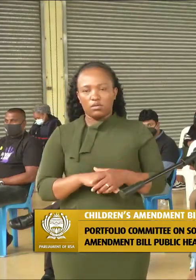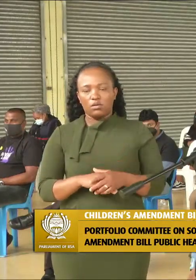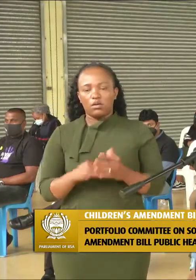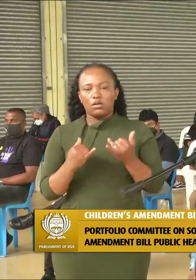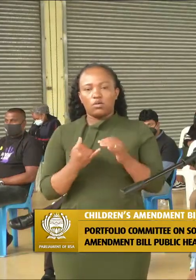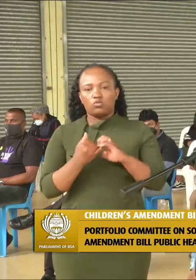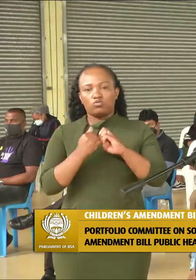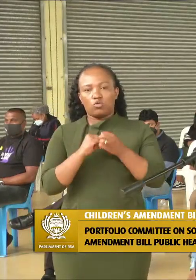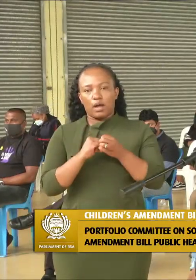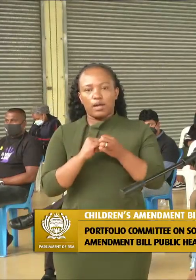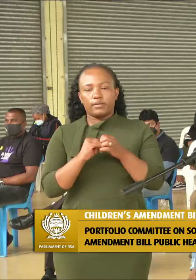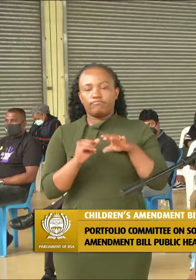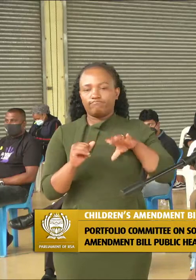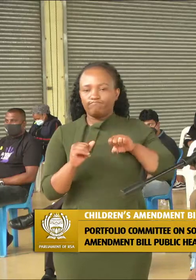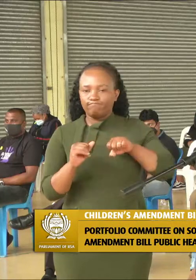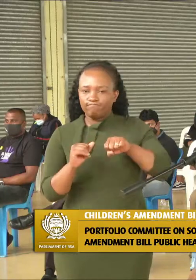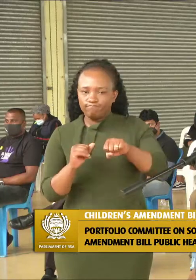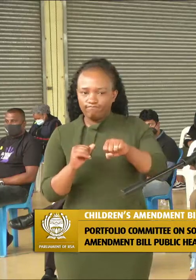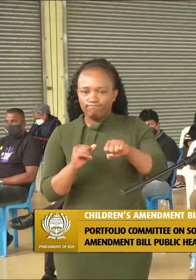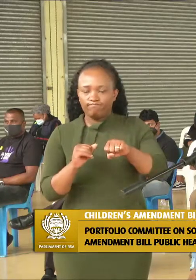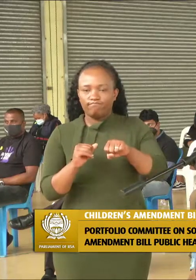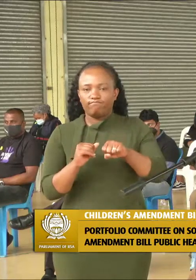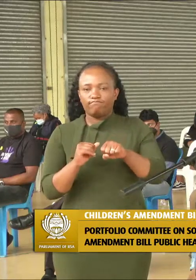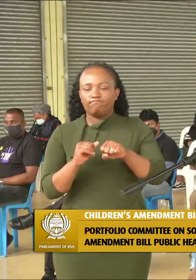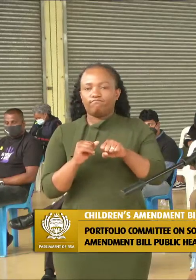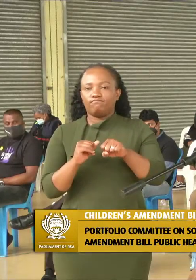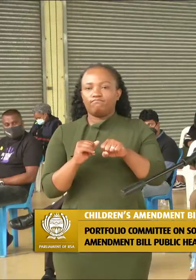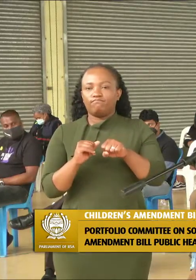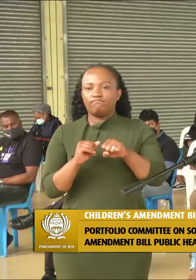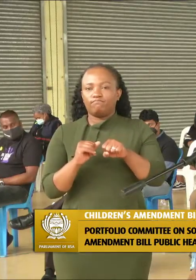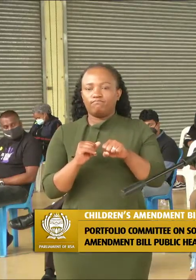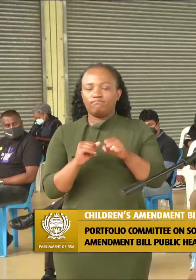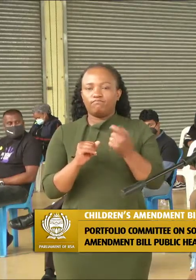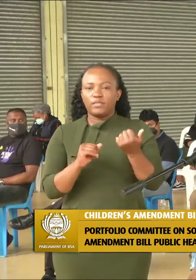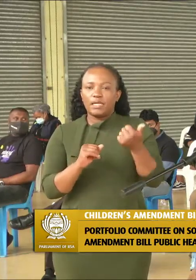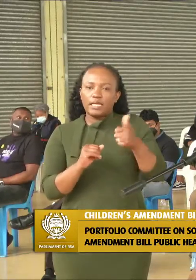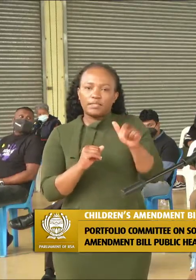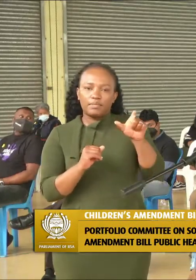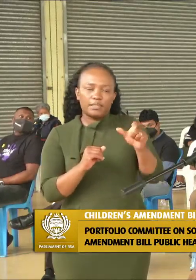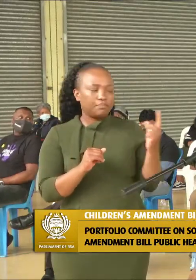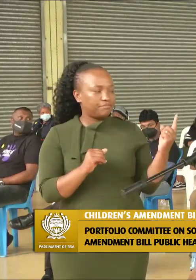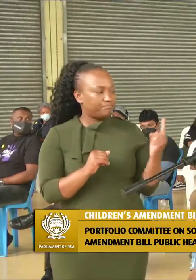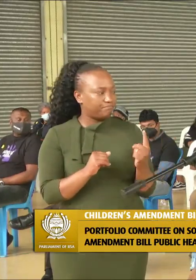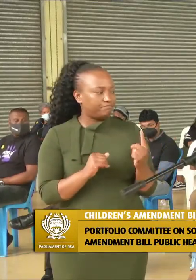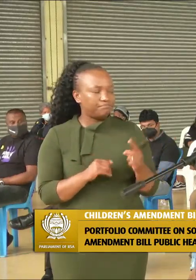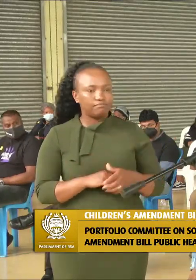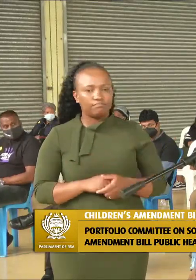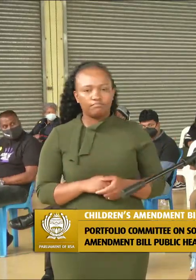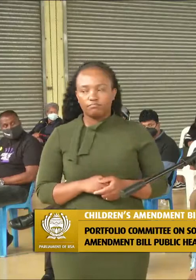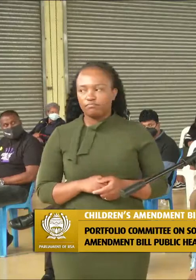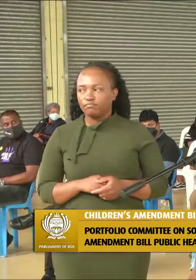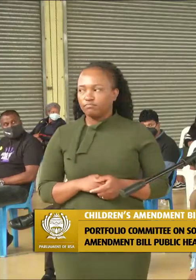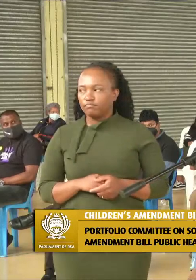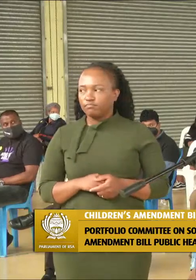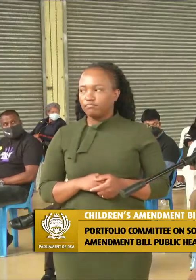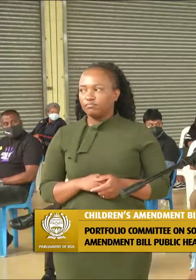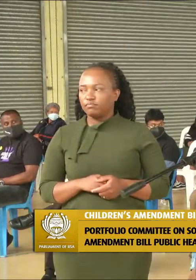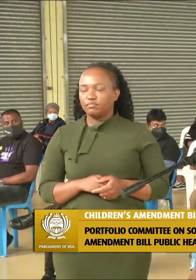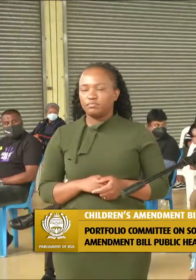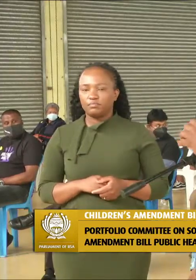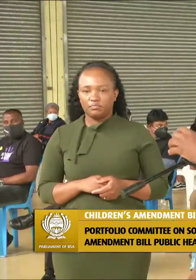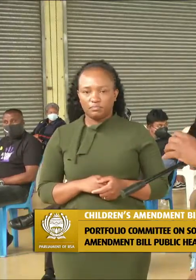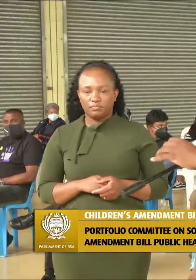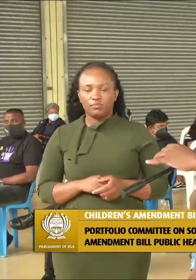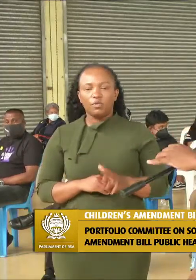to make it catch up. Can we then sinikeze the next speaker? Sizokhona kaloku to give